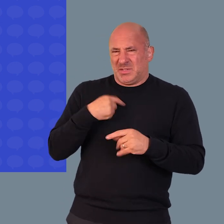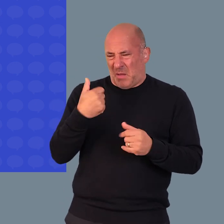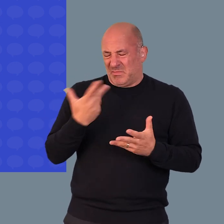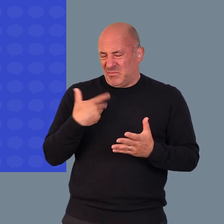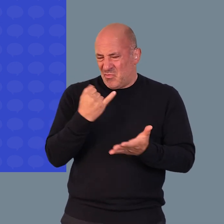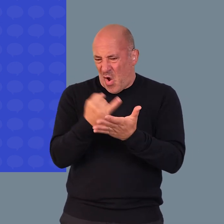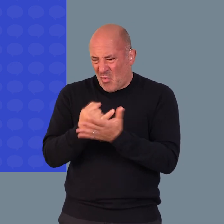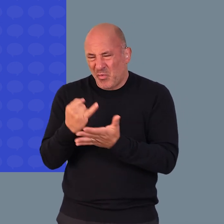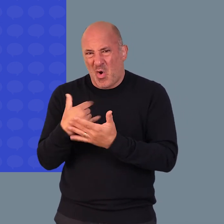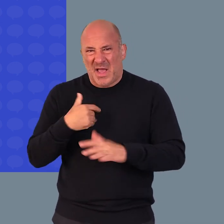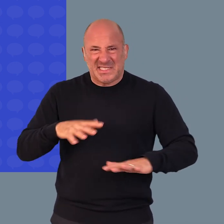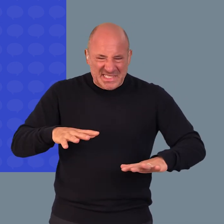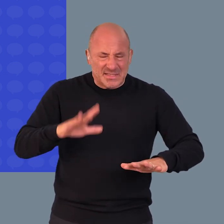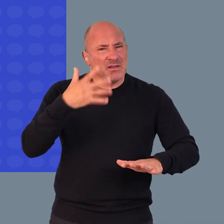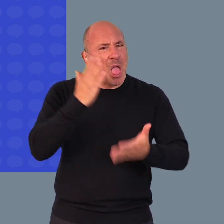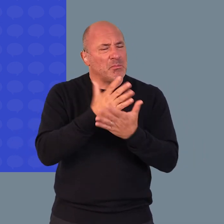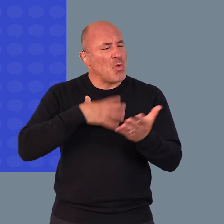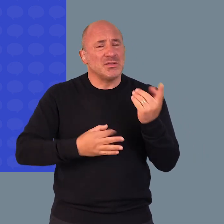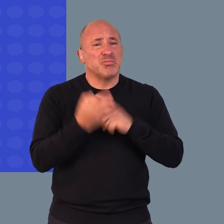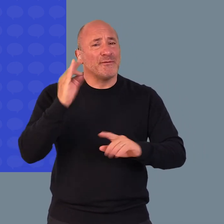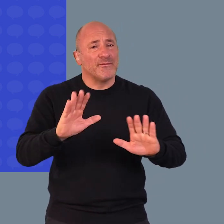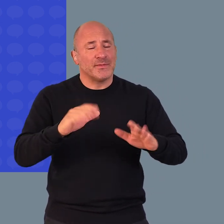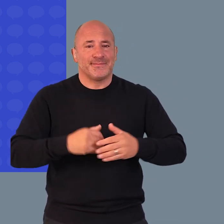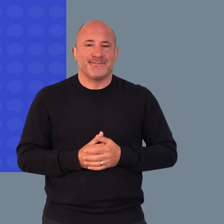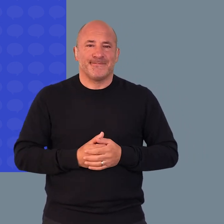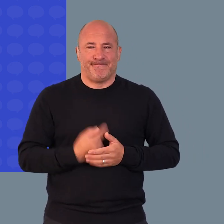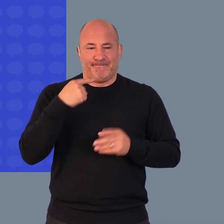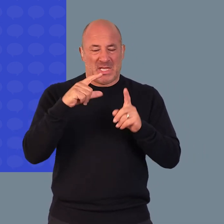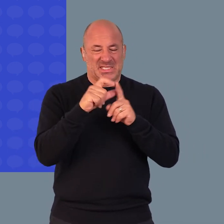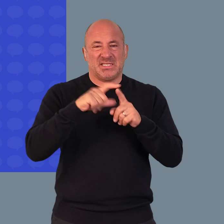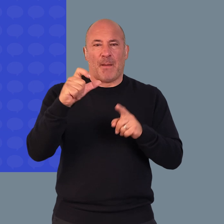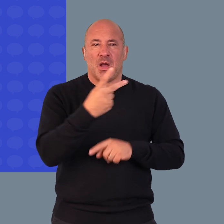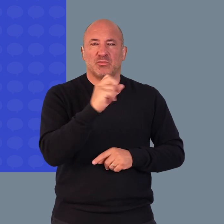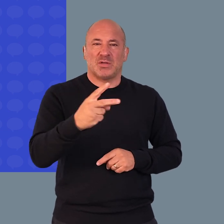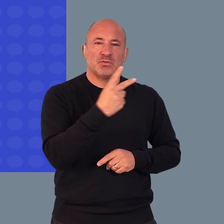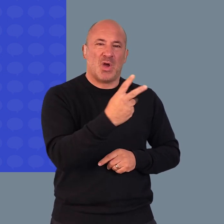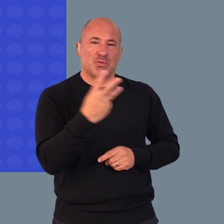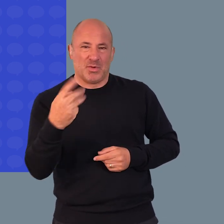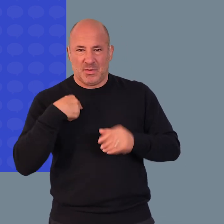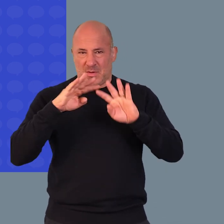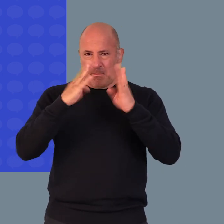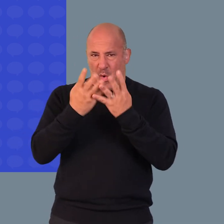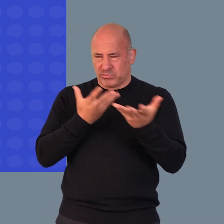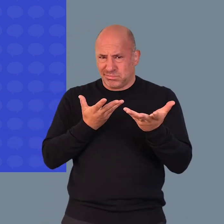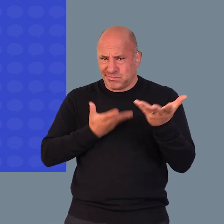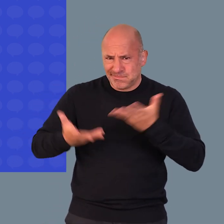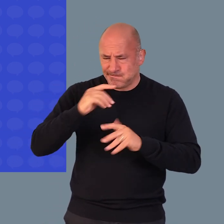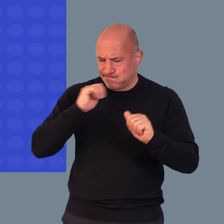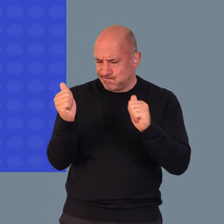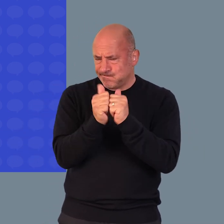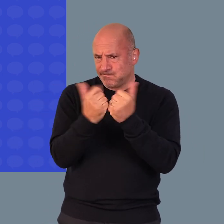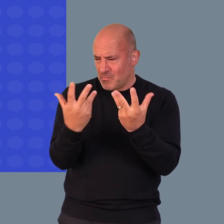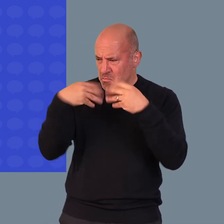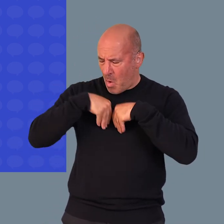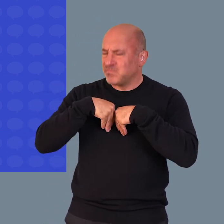have had and the things we didn't get right, but we want to do better. In December 2023, our